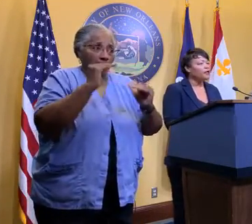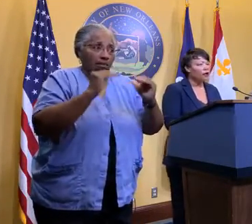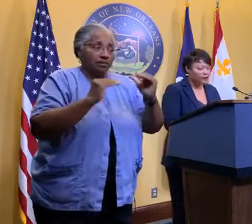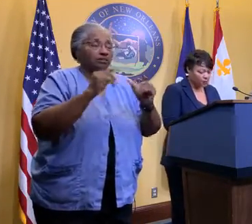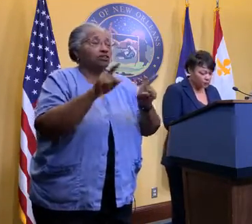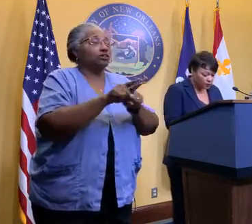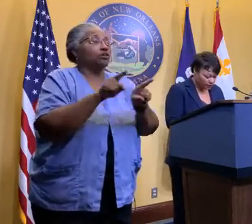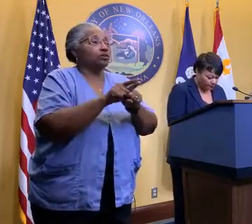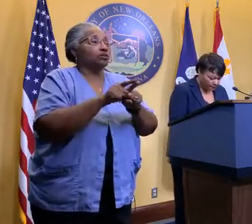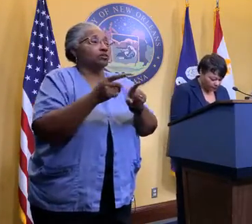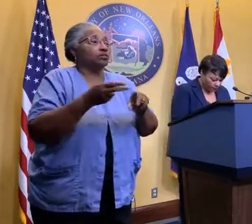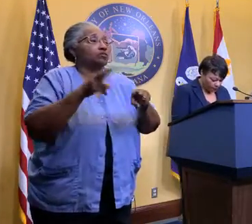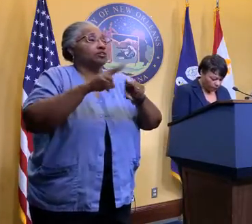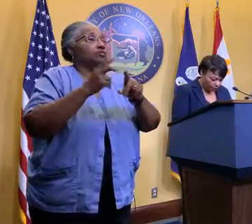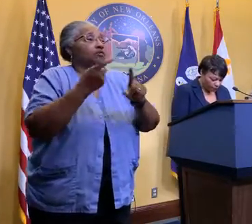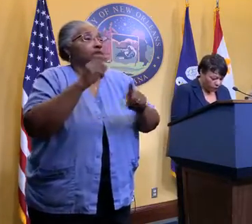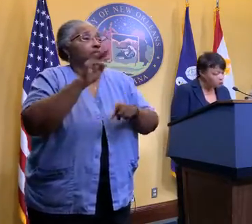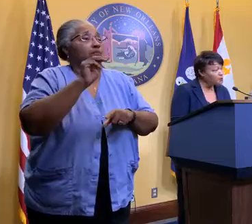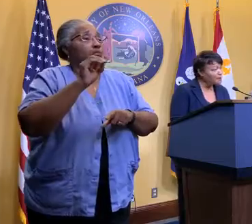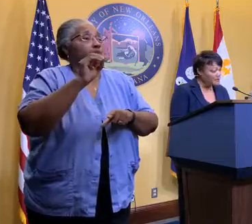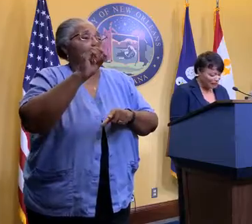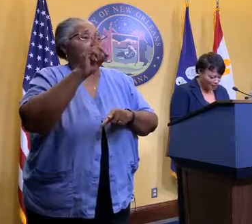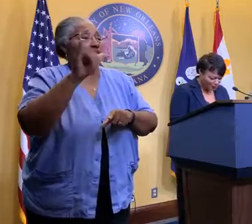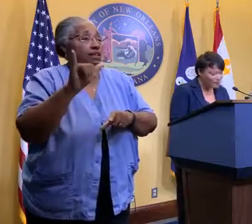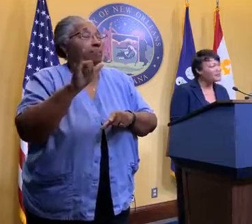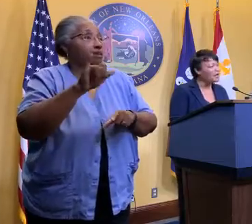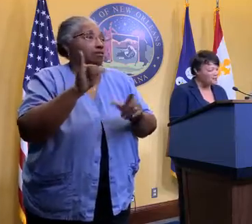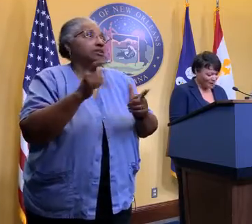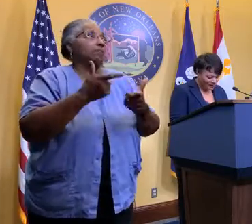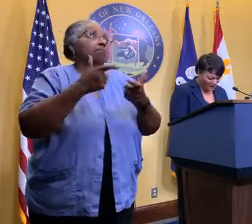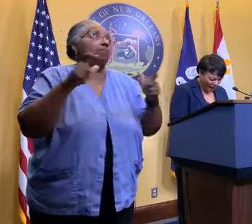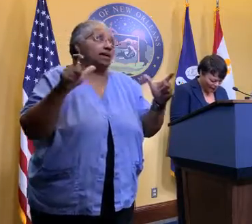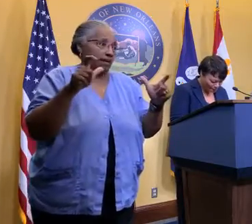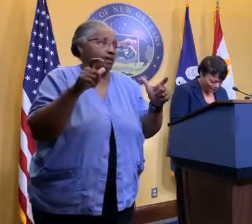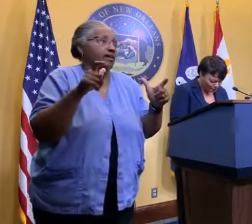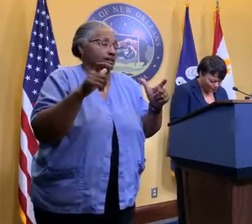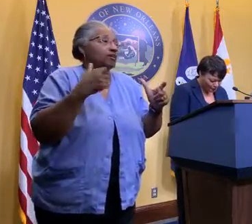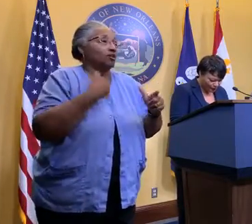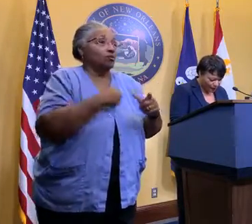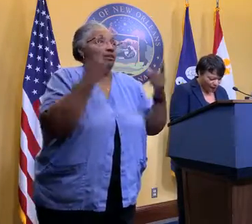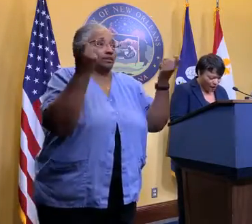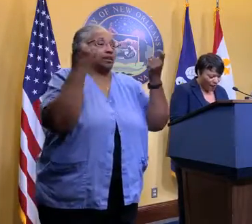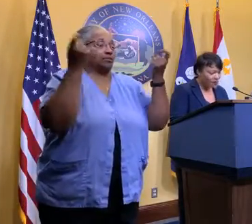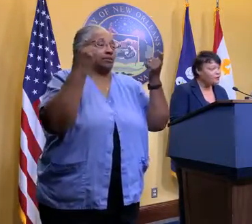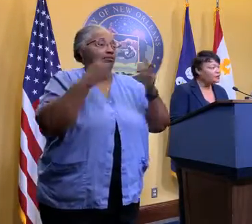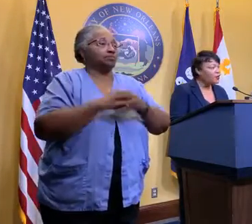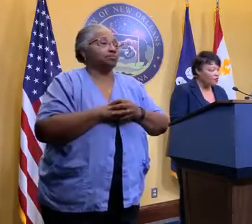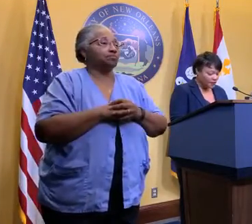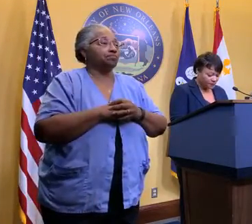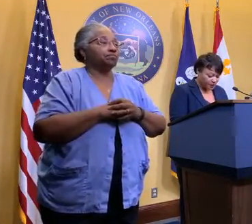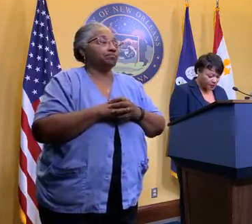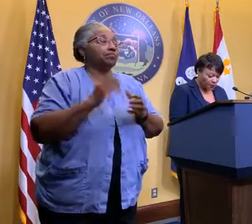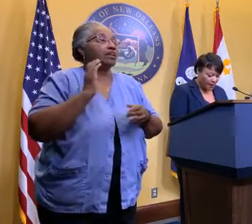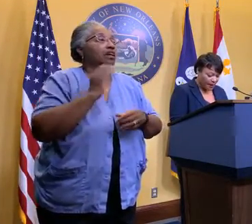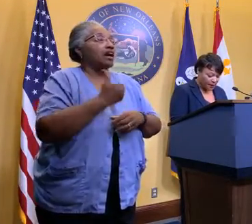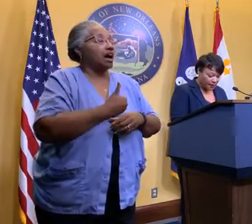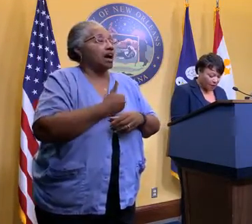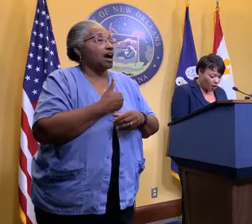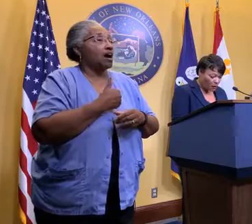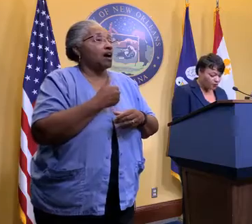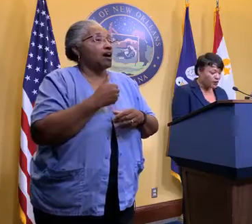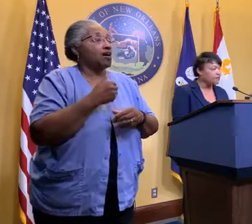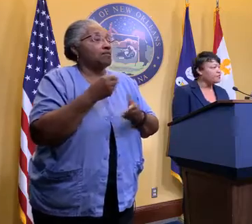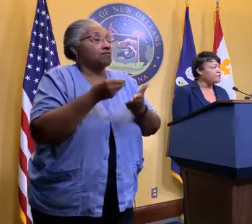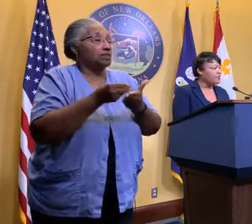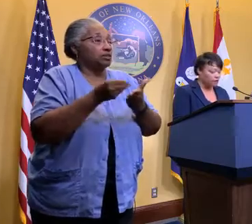an upgrade from Moody, which was a big deal. We celebrated that. Our conservative fiscal